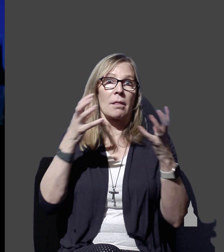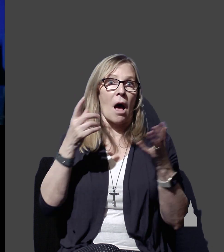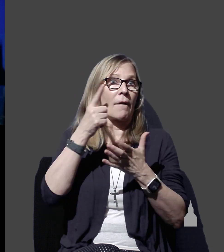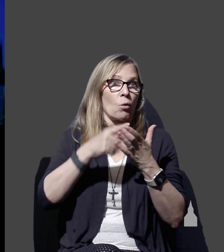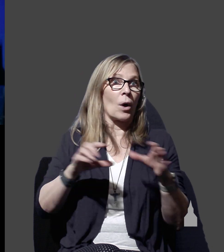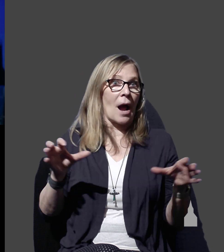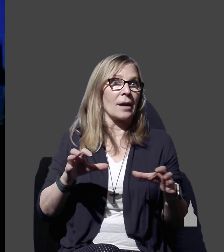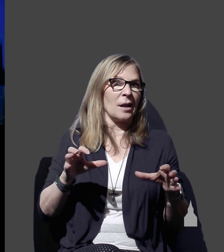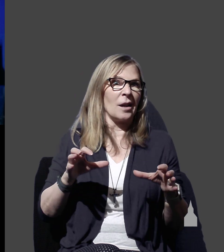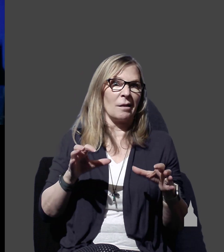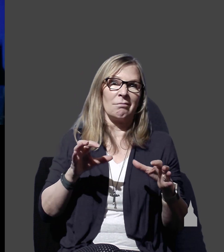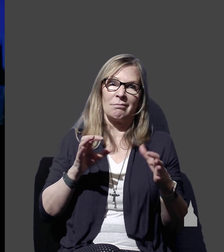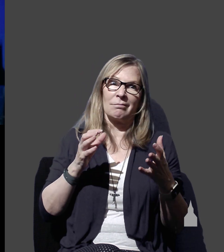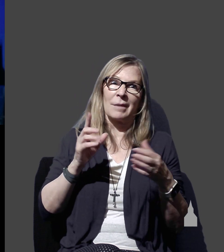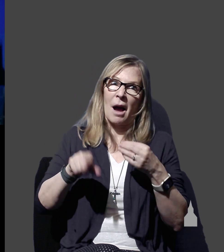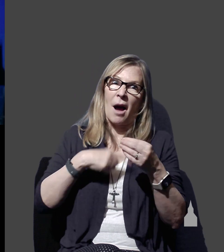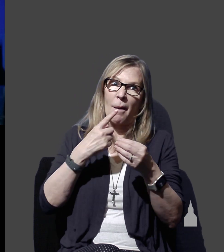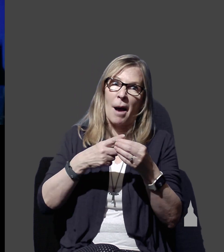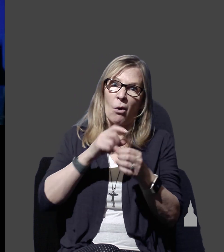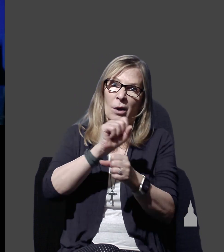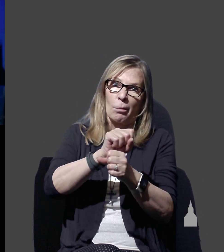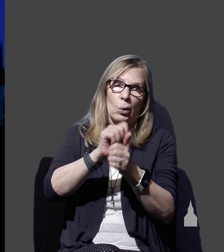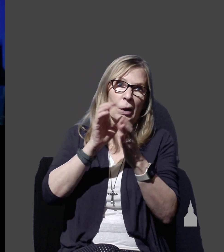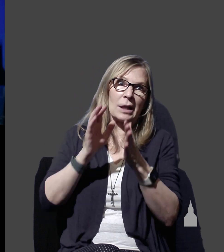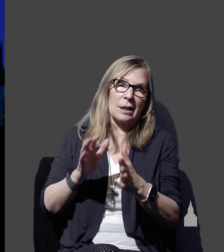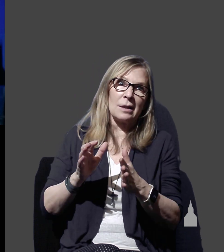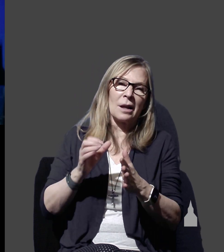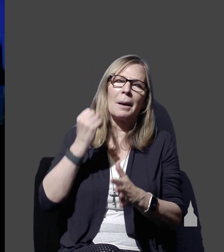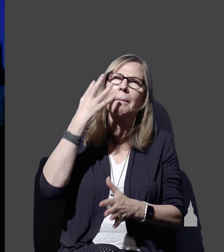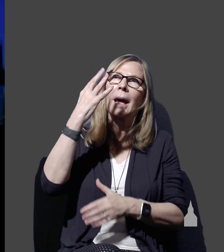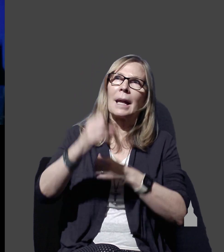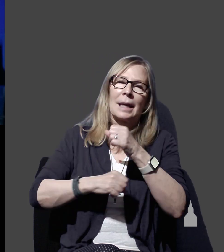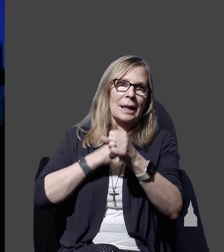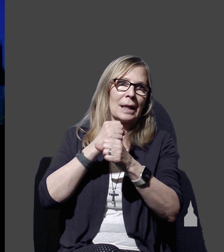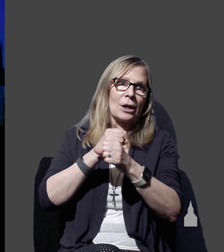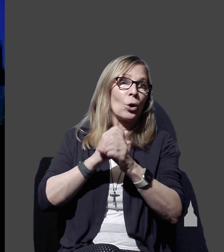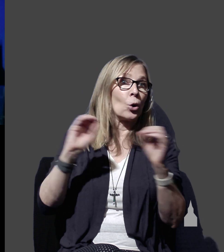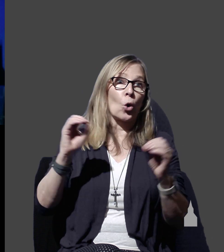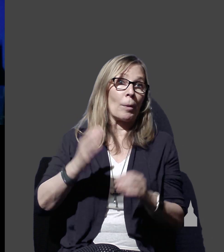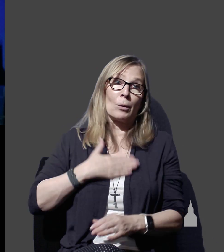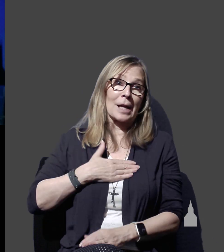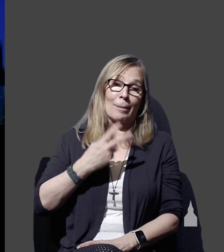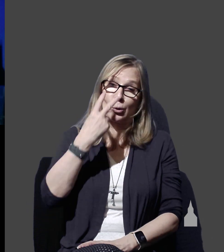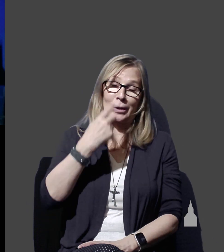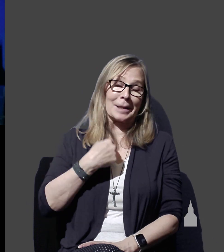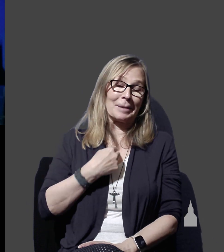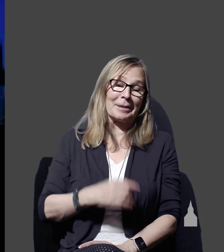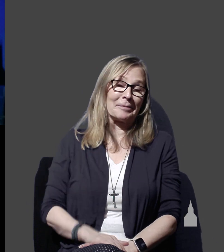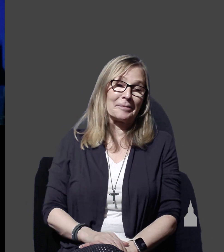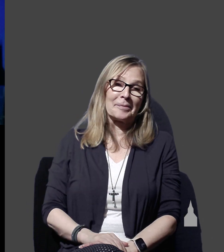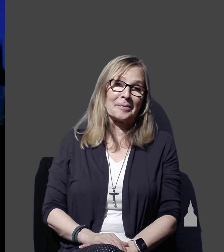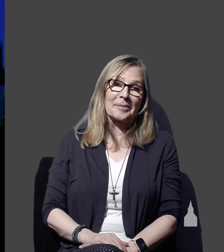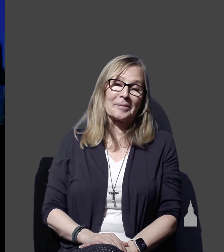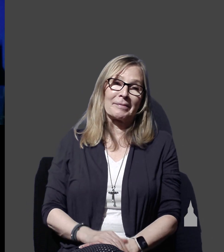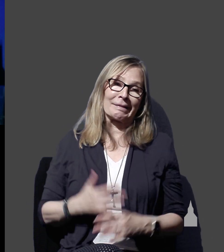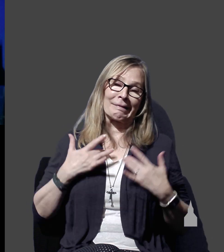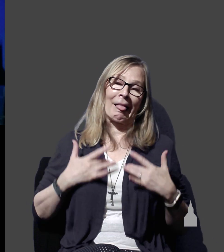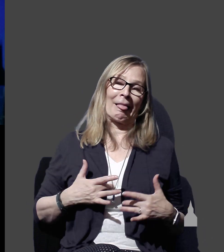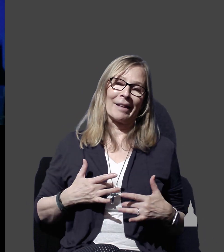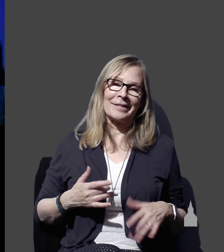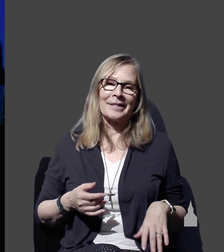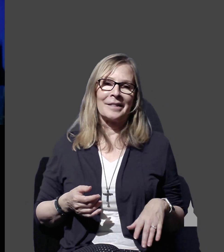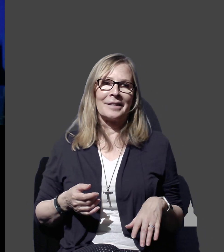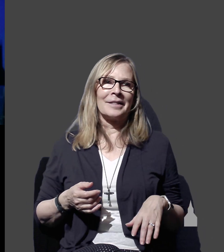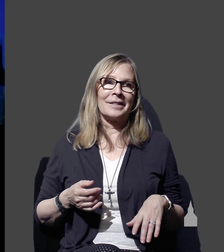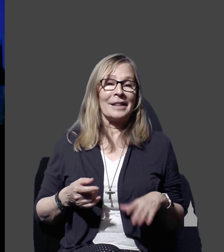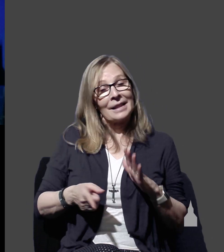with the discipline of employees. For years, nobody was happy to see me. It was very discouraging at some